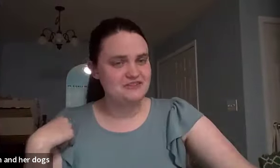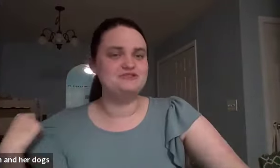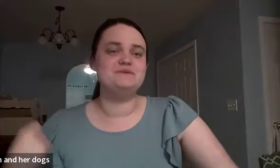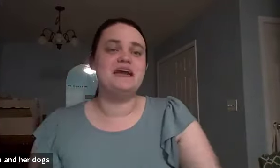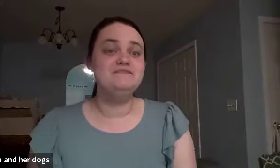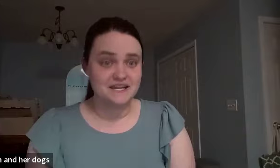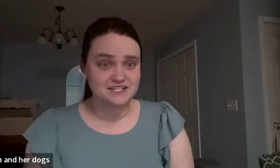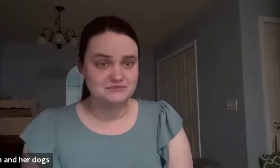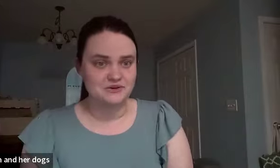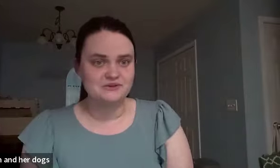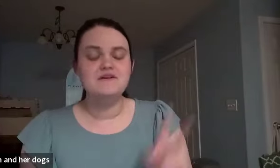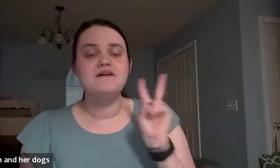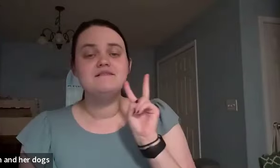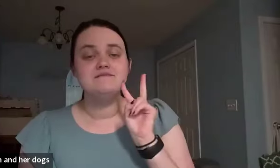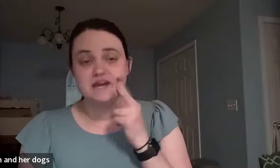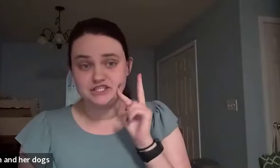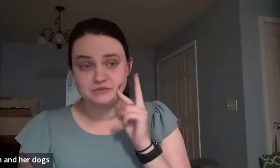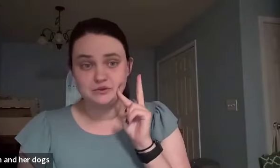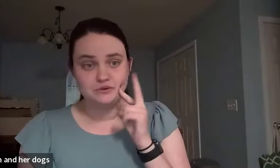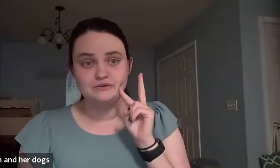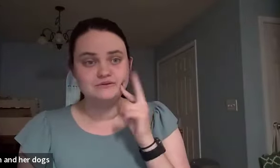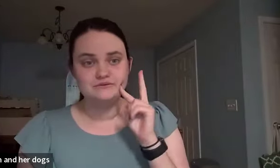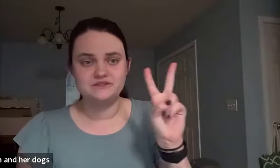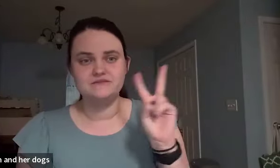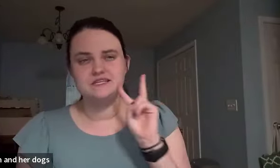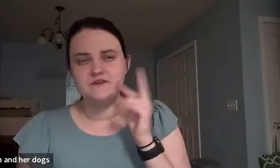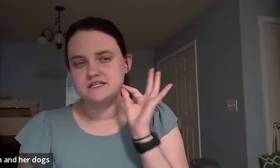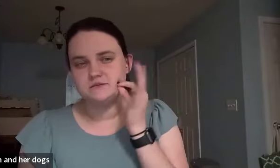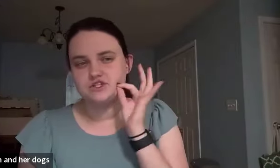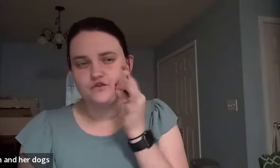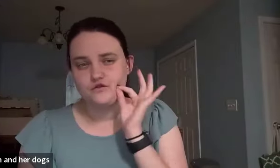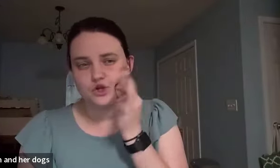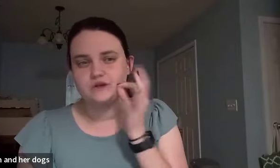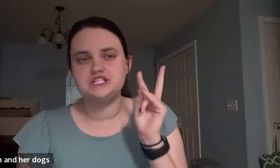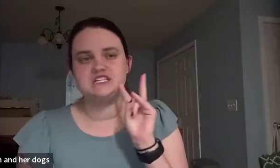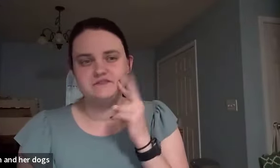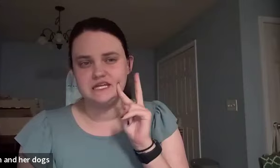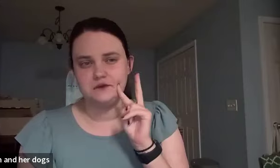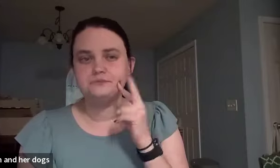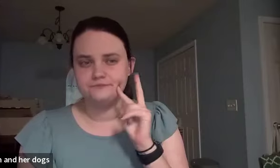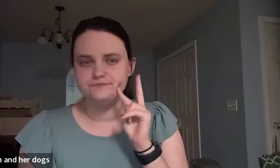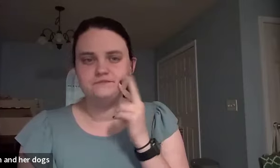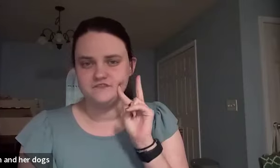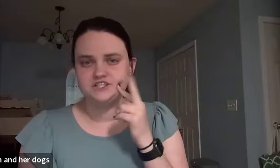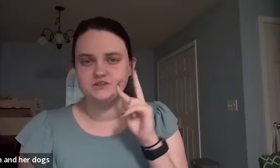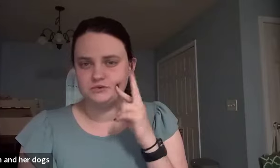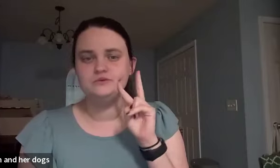back through. So we had vegetable, which is the V. It's very similar to the fruit. It's just a V now.